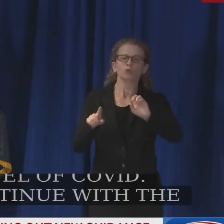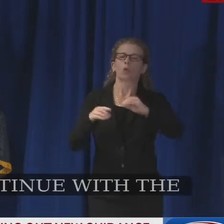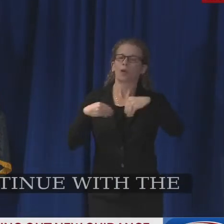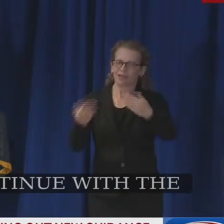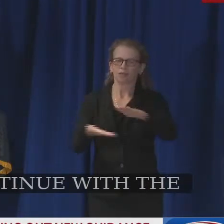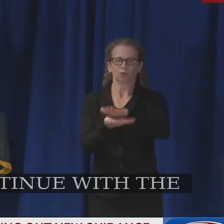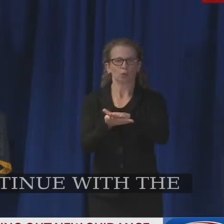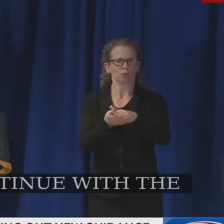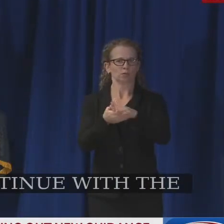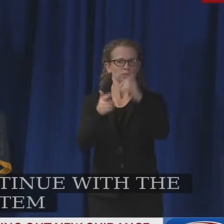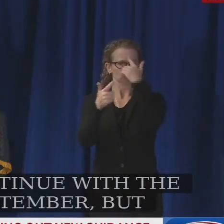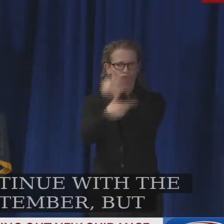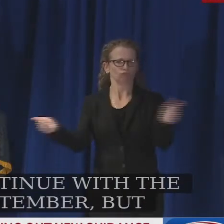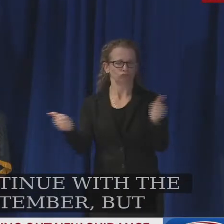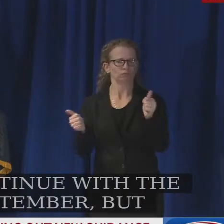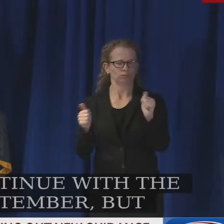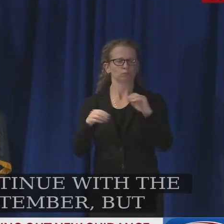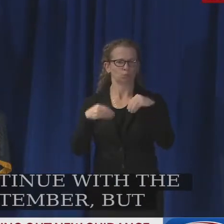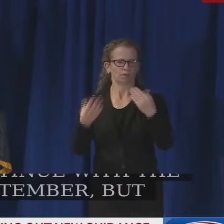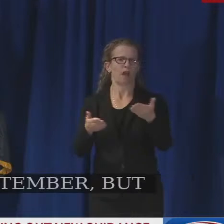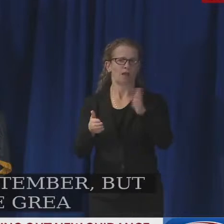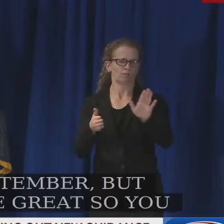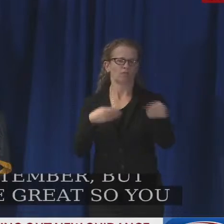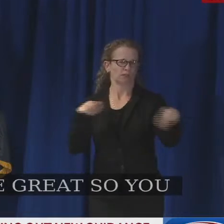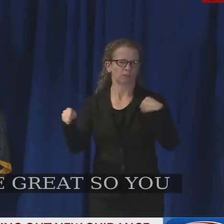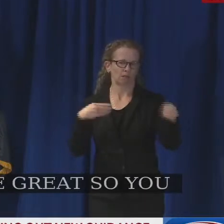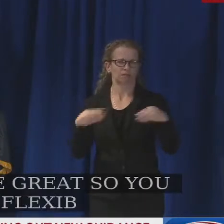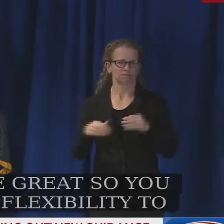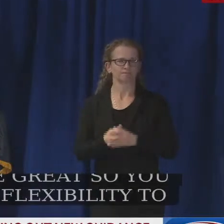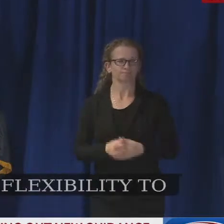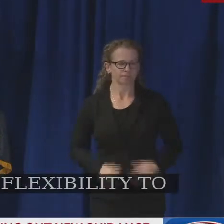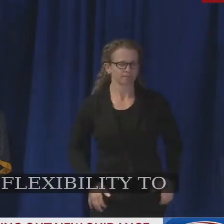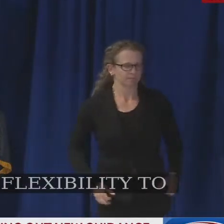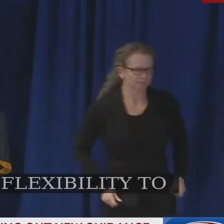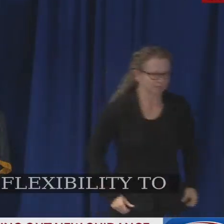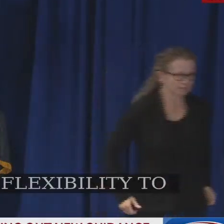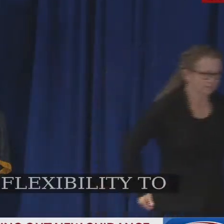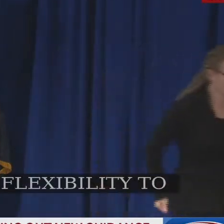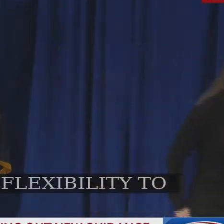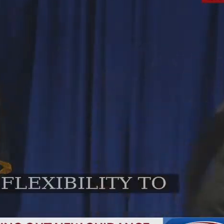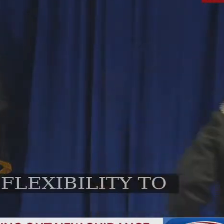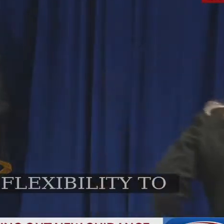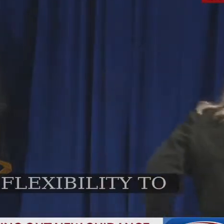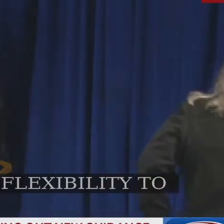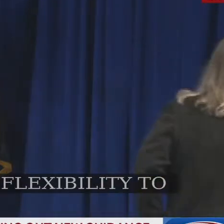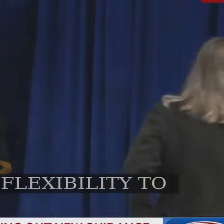best education possible for those kids. I'll have Dr. Chan add his two cents, of course.